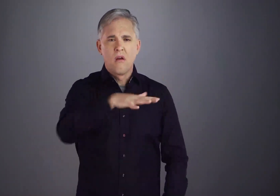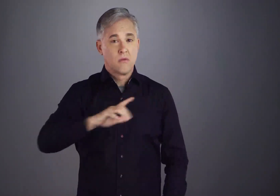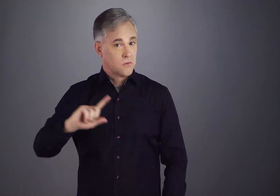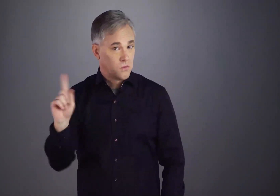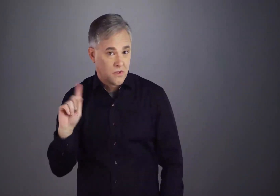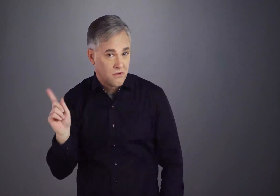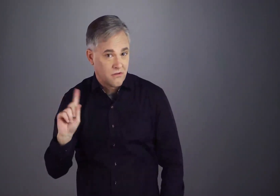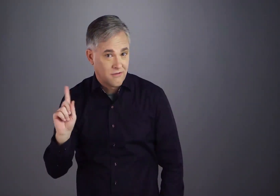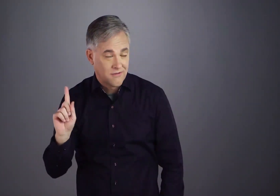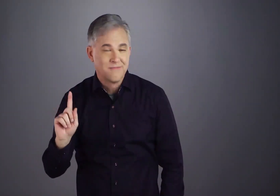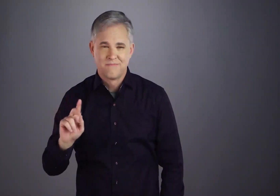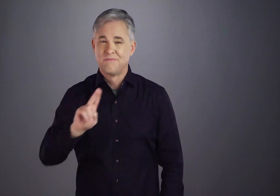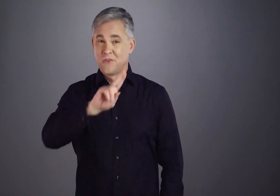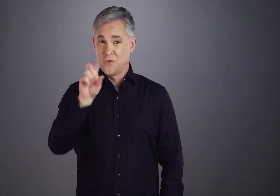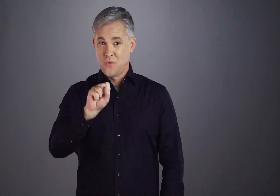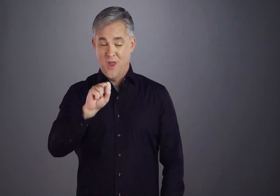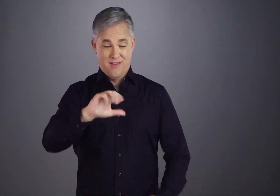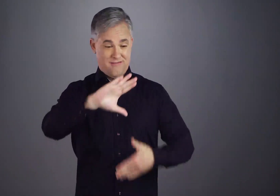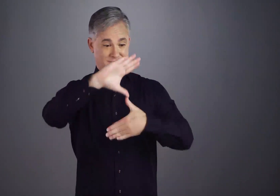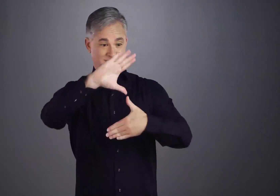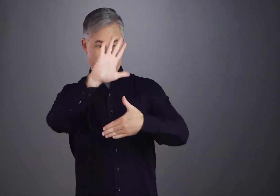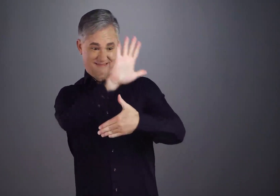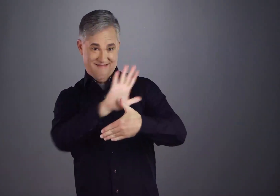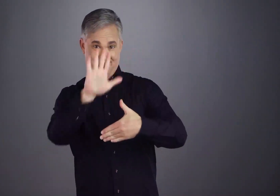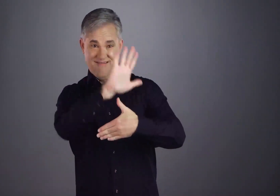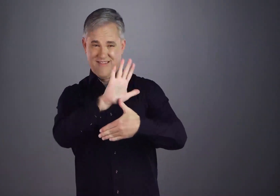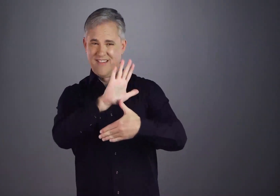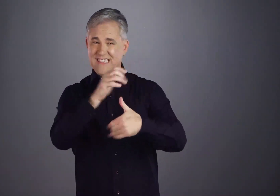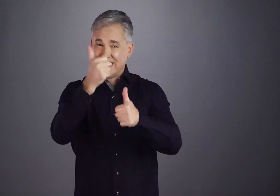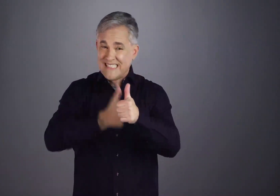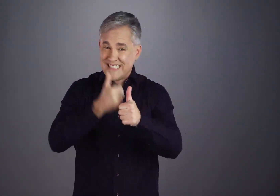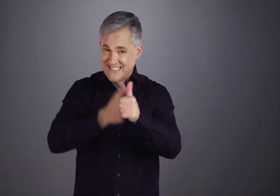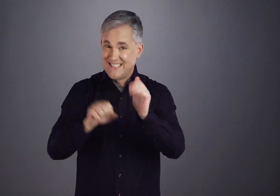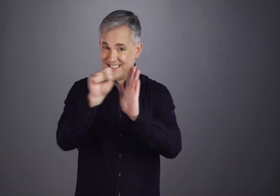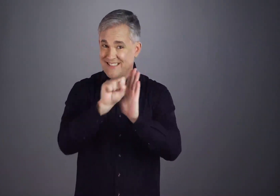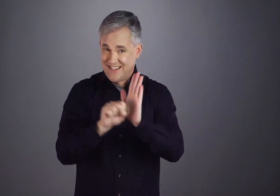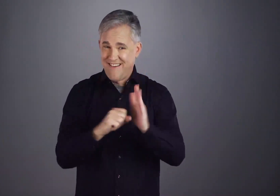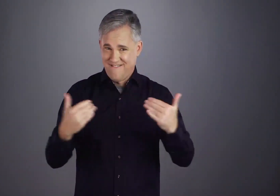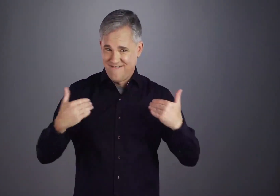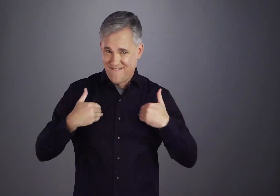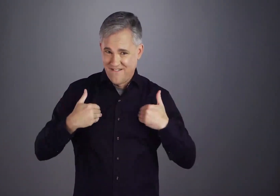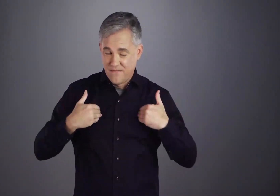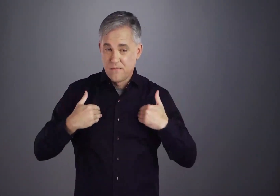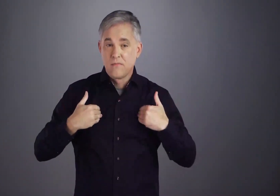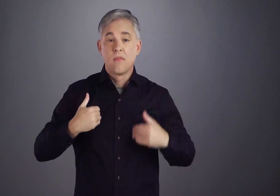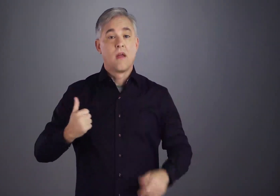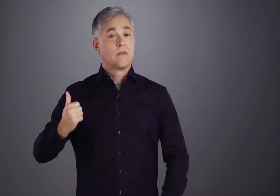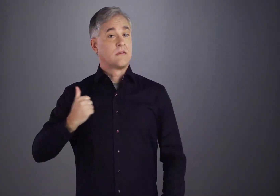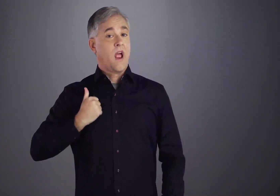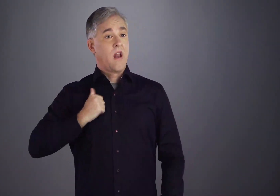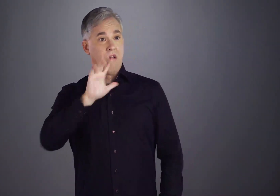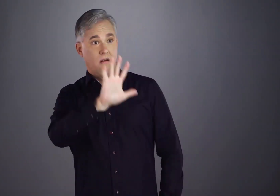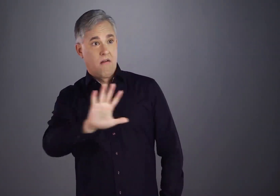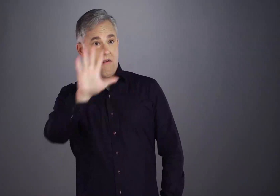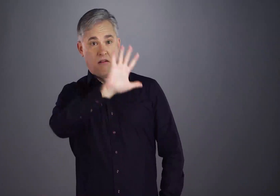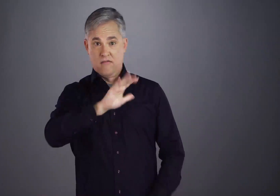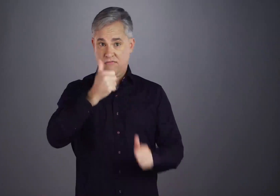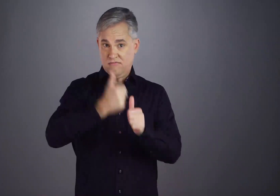Groups are to be found in each of the United States and all of the provinces of Canada. AA is flourishing communities in the